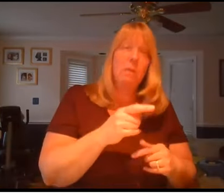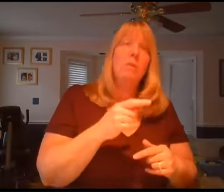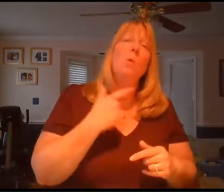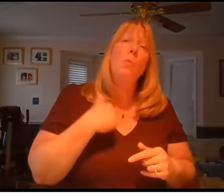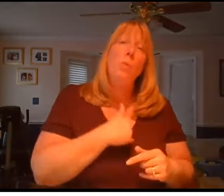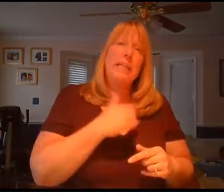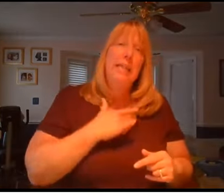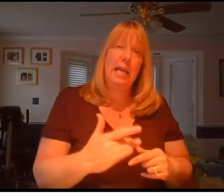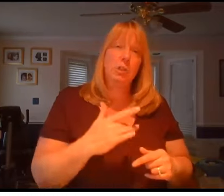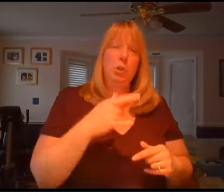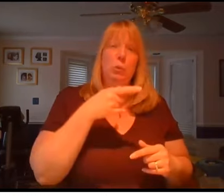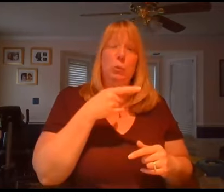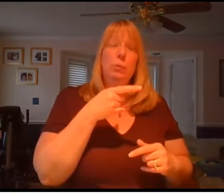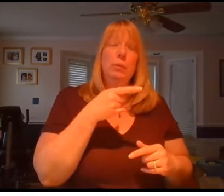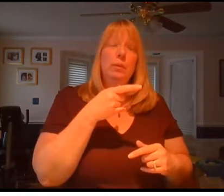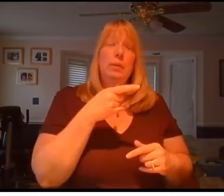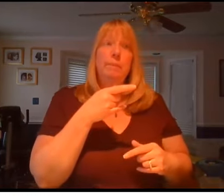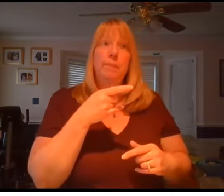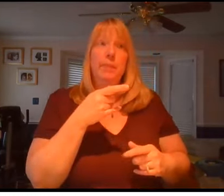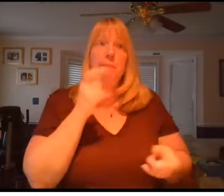But for ASL, we tend to